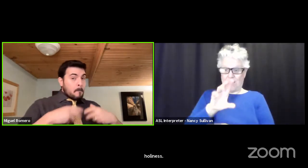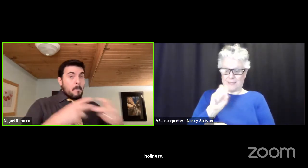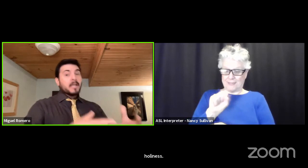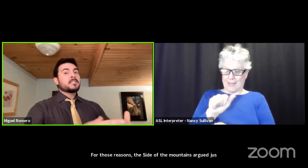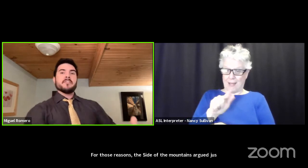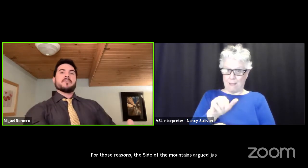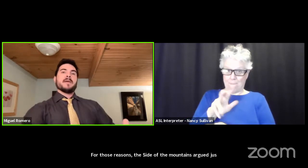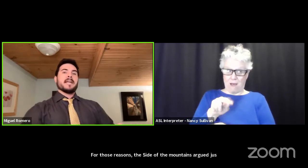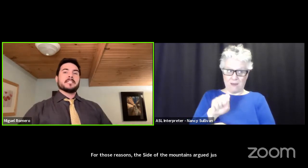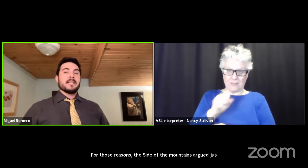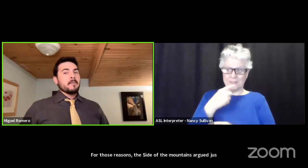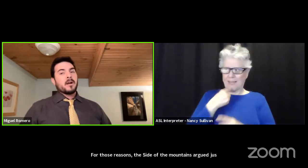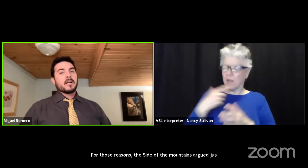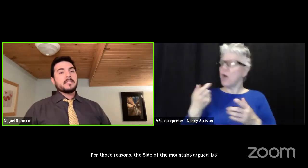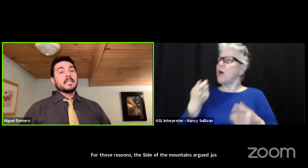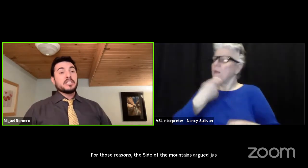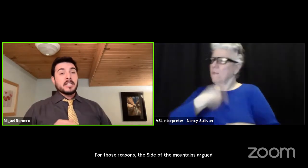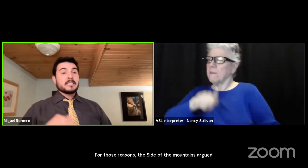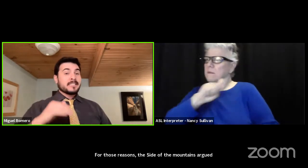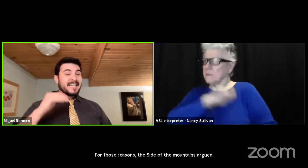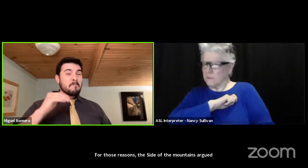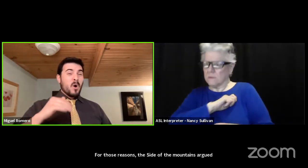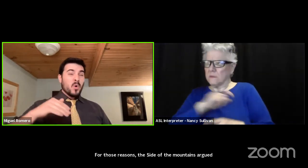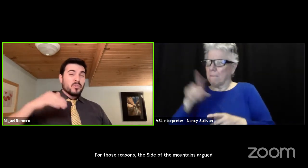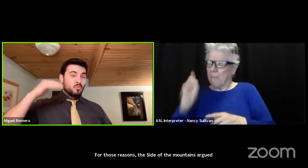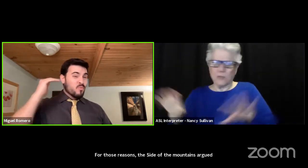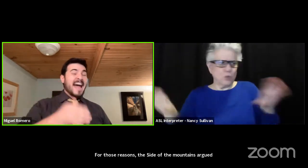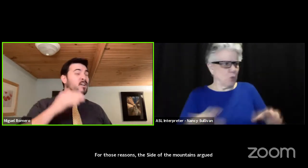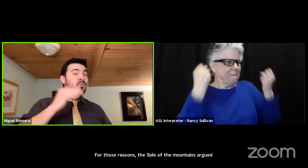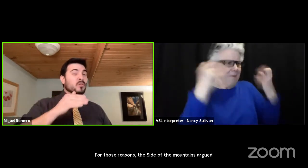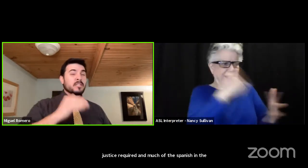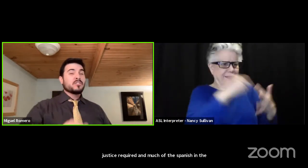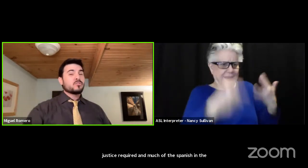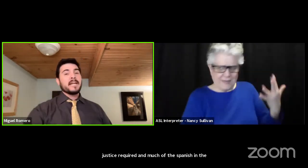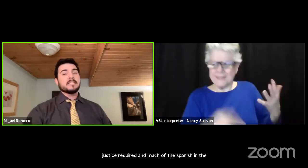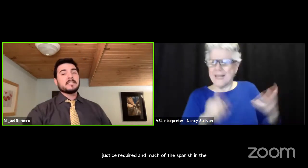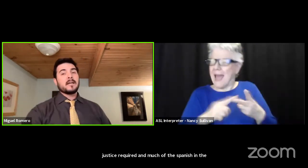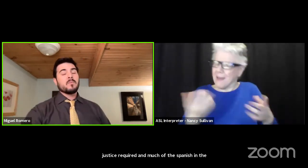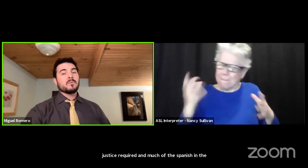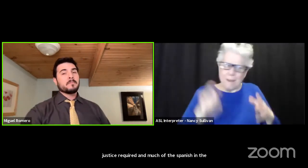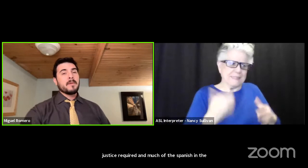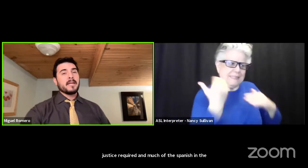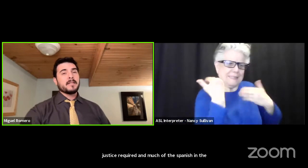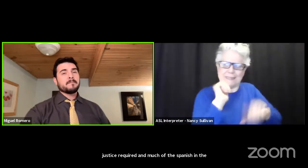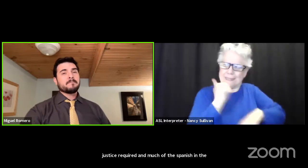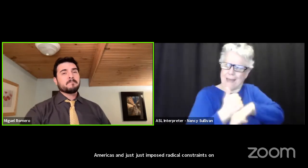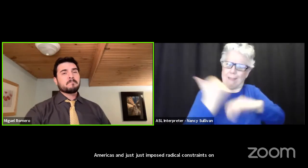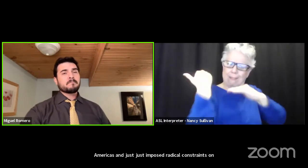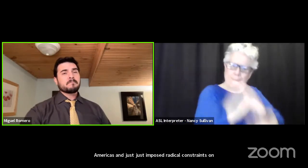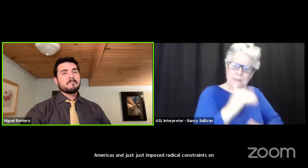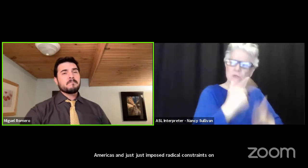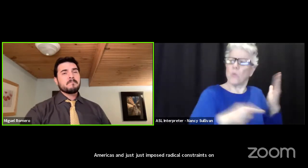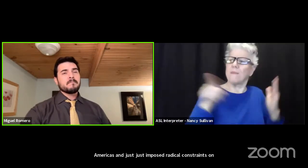Justice required much of the Spanish in the Americas, and justice imposed radical constraints on what was permitted.